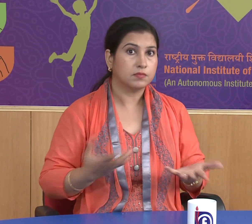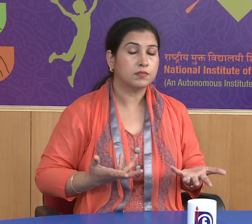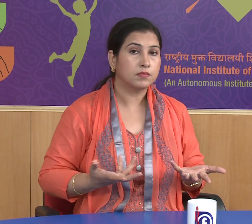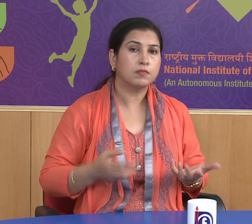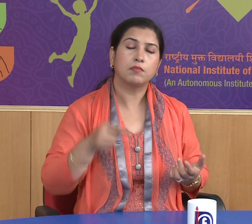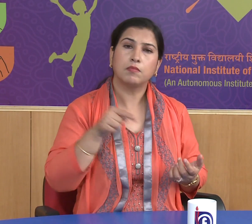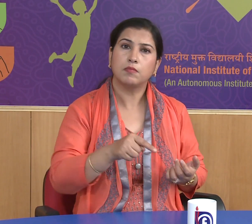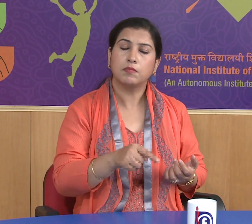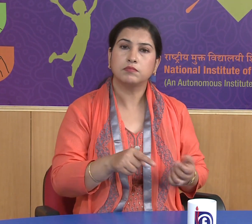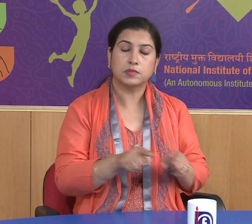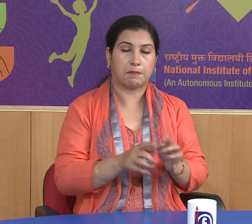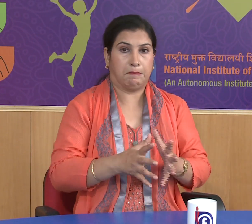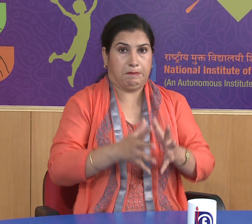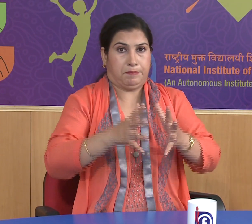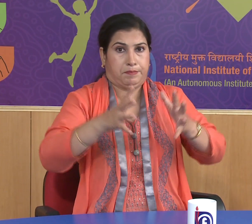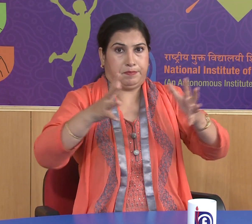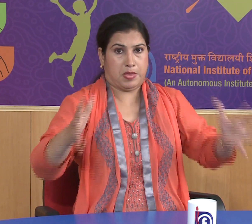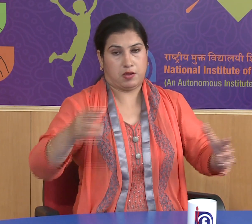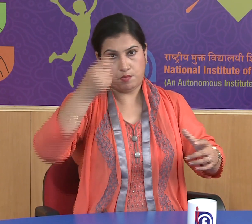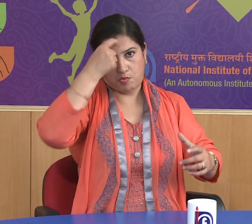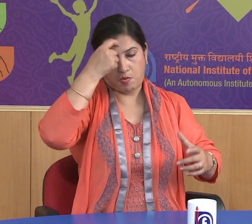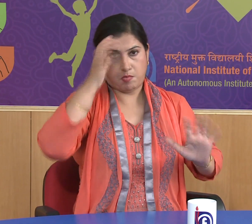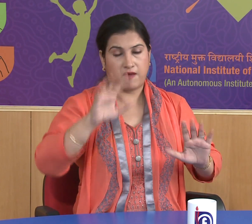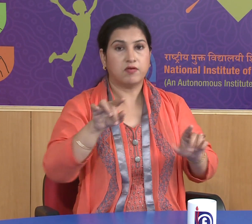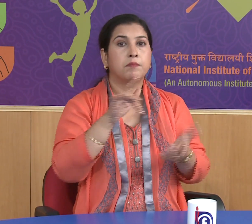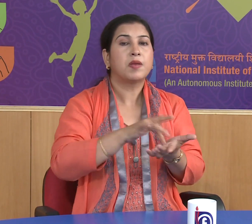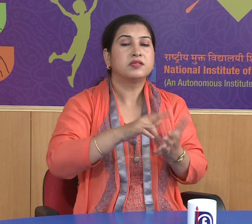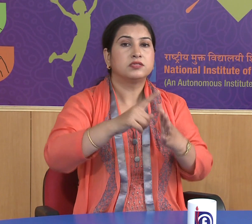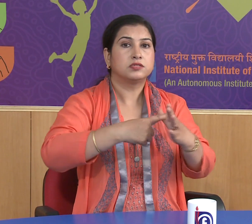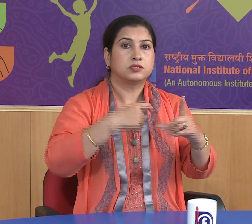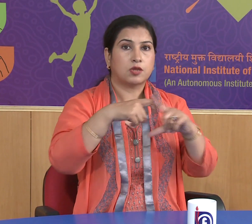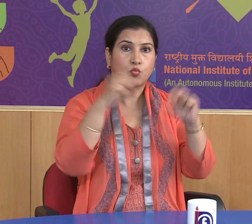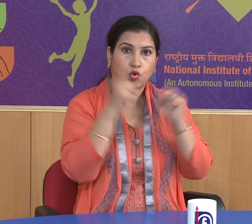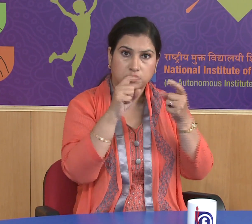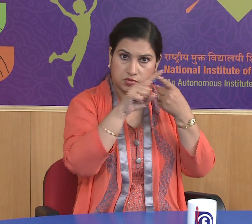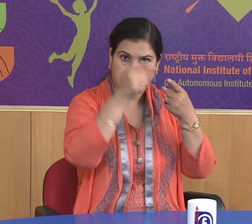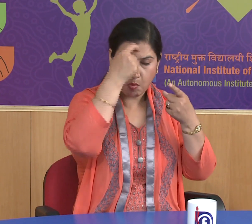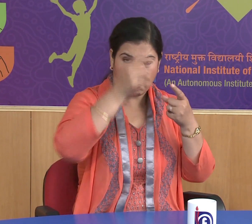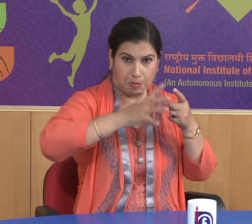is a big problem in the state of Jammu and Kashmir.